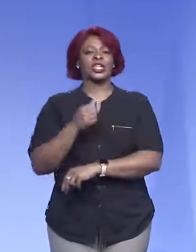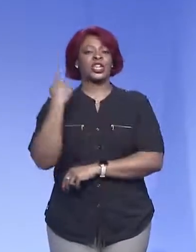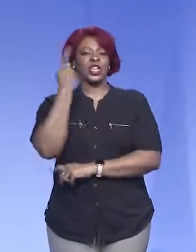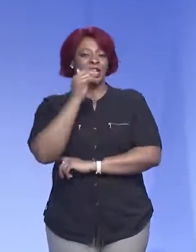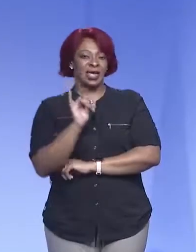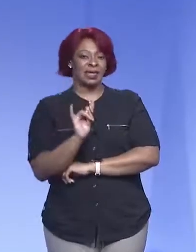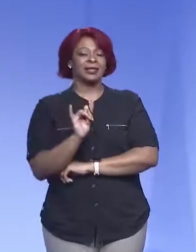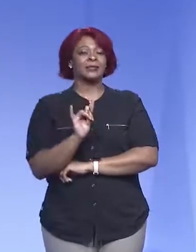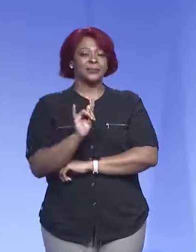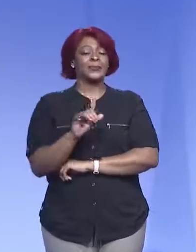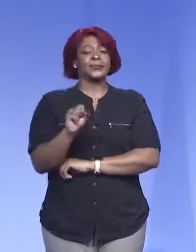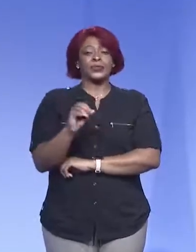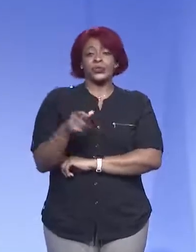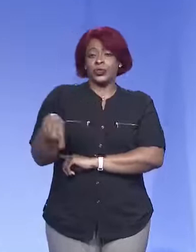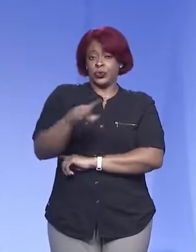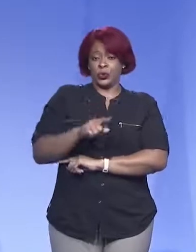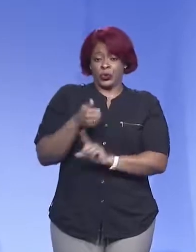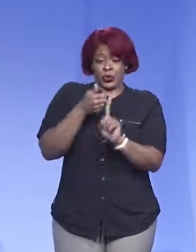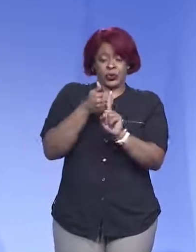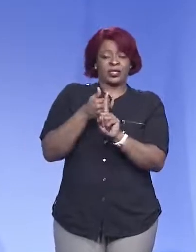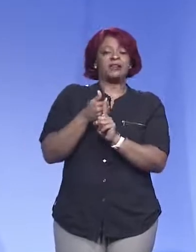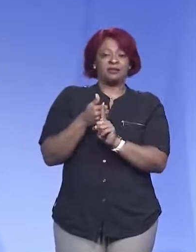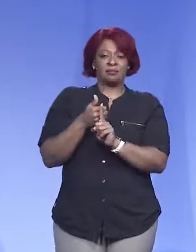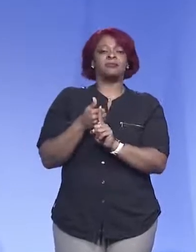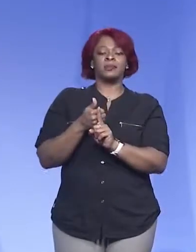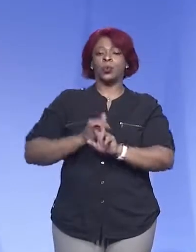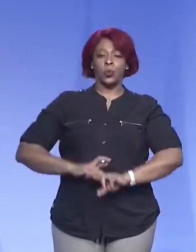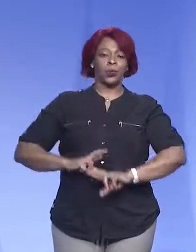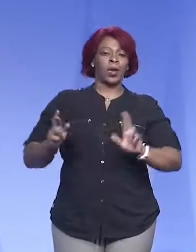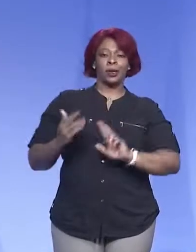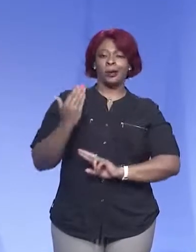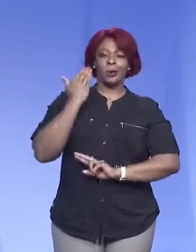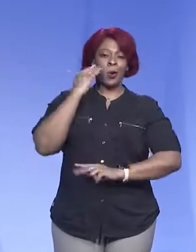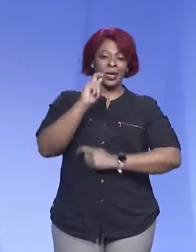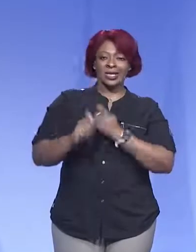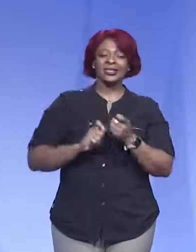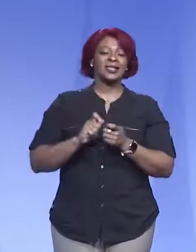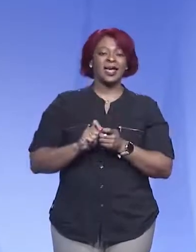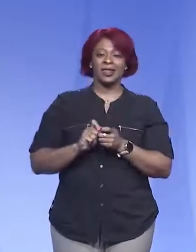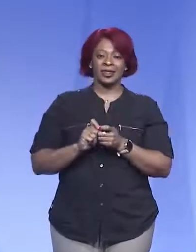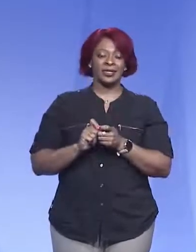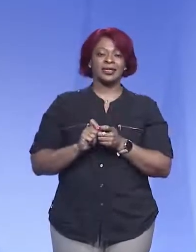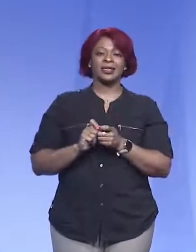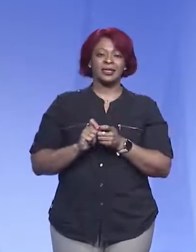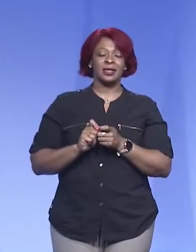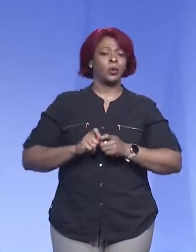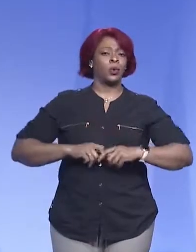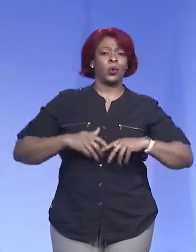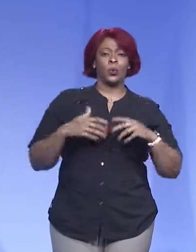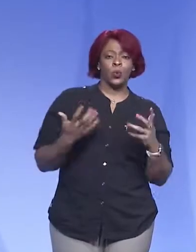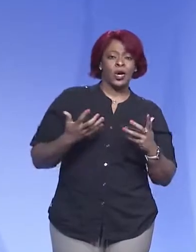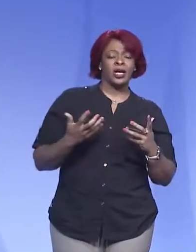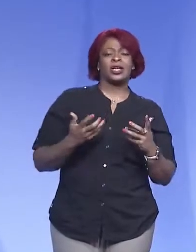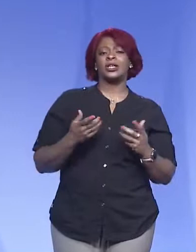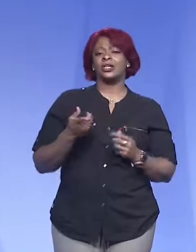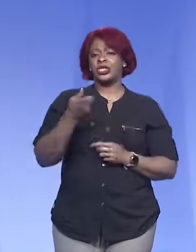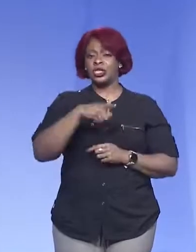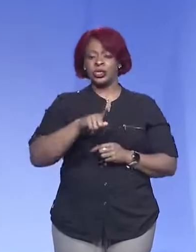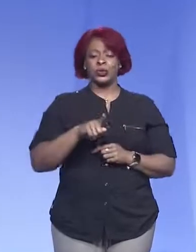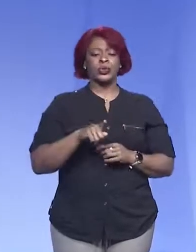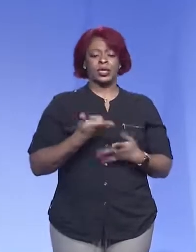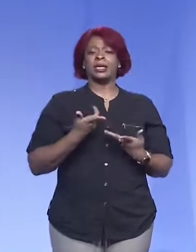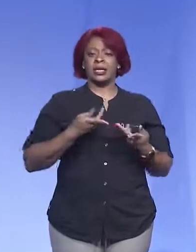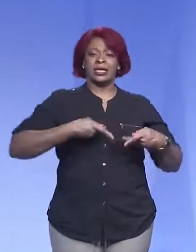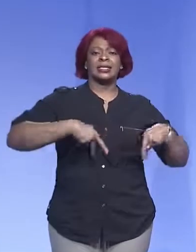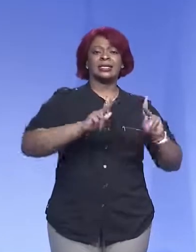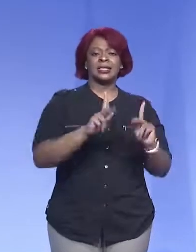is, so that you yourself would know exactly what you are consenting